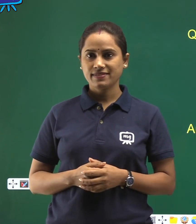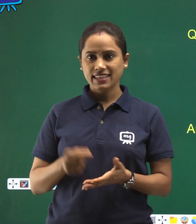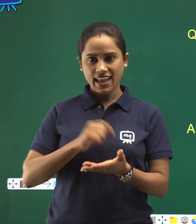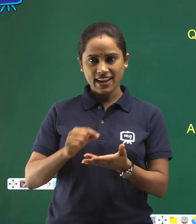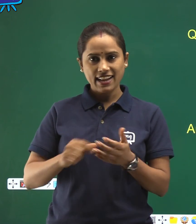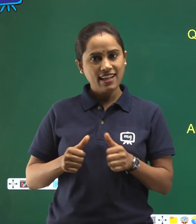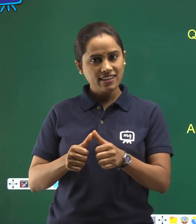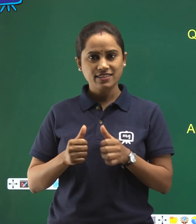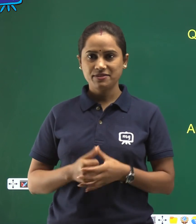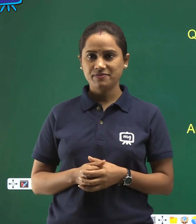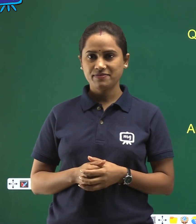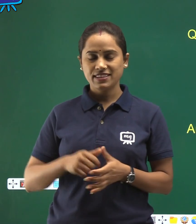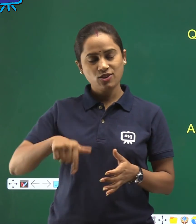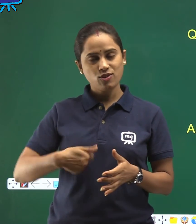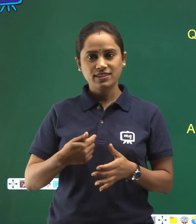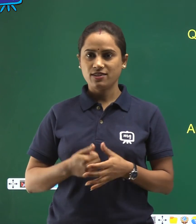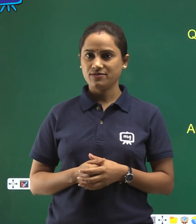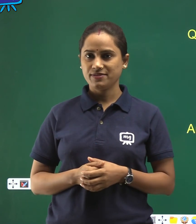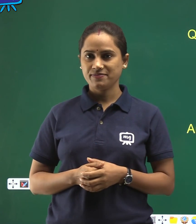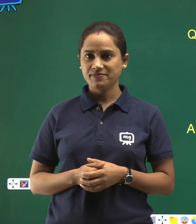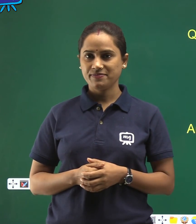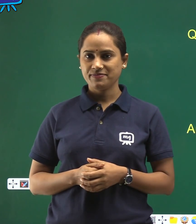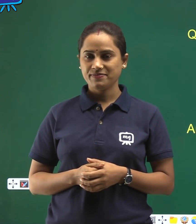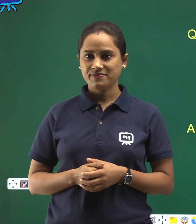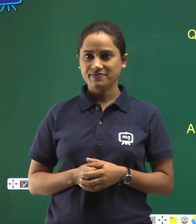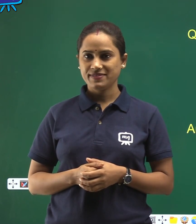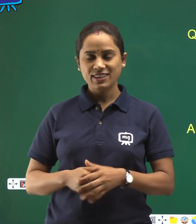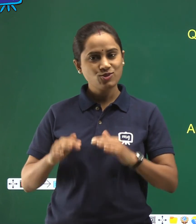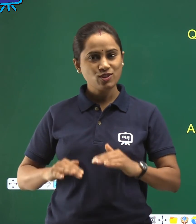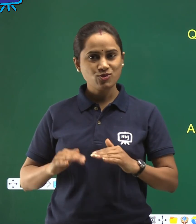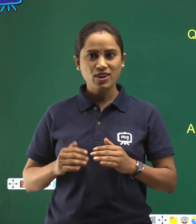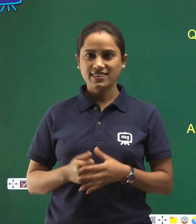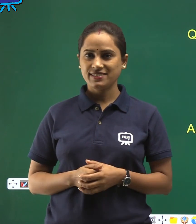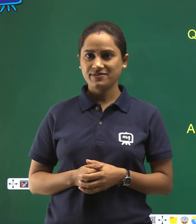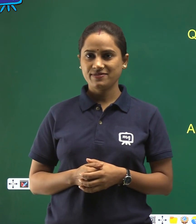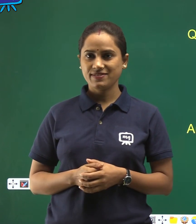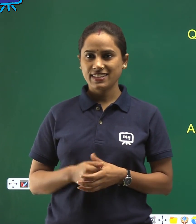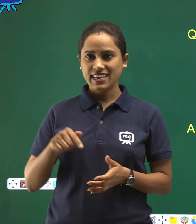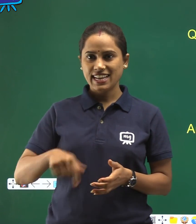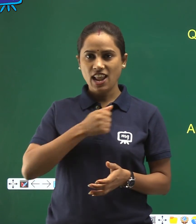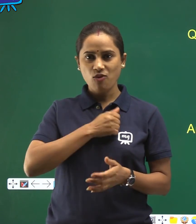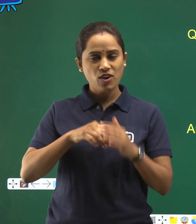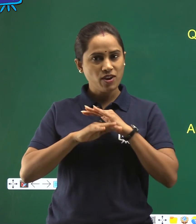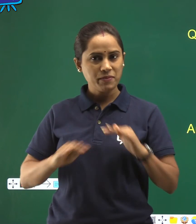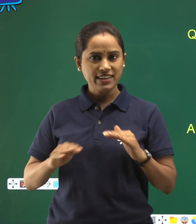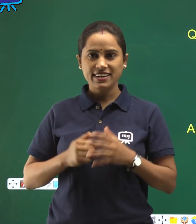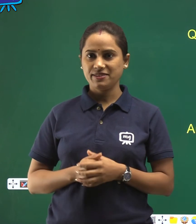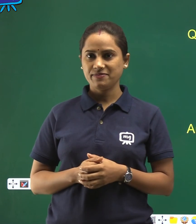Write the answer yourself. So students, now we have